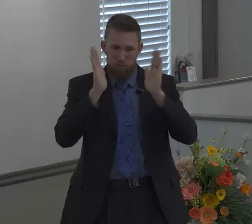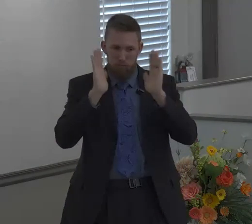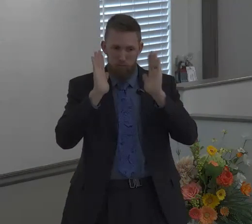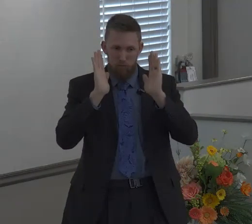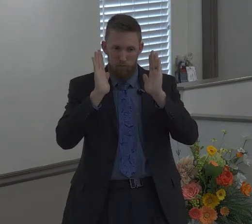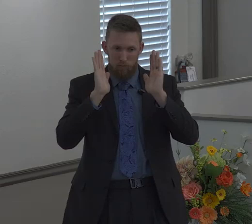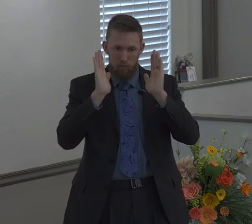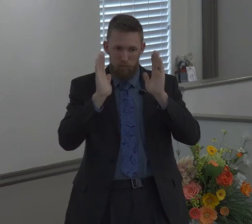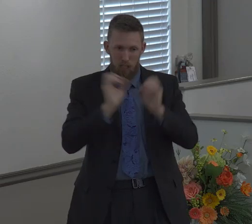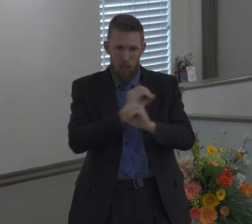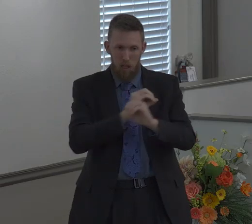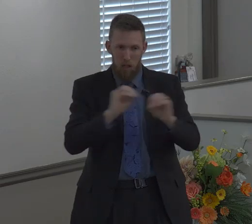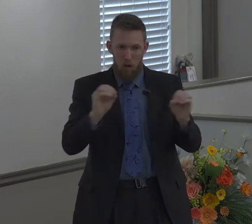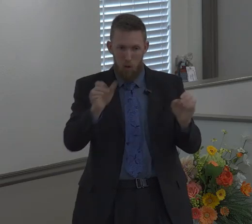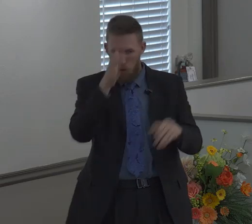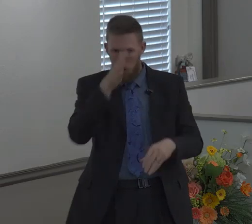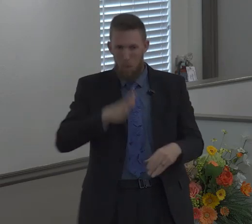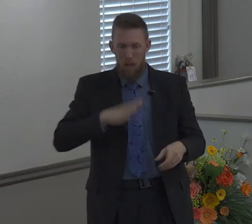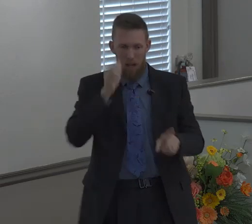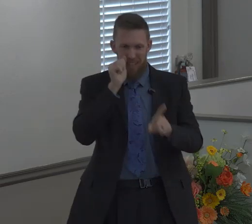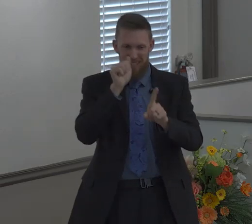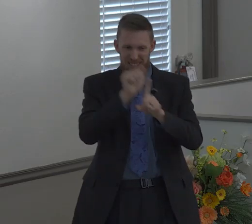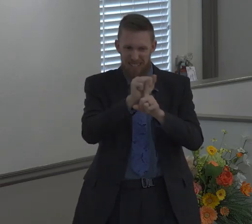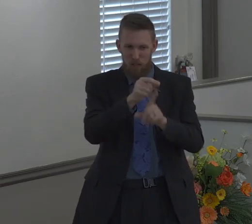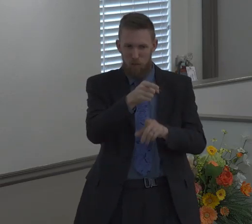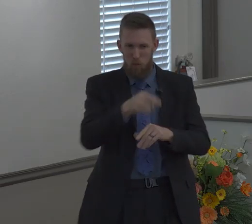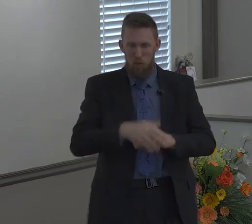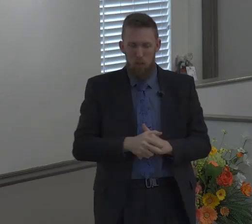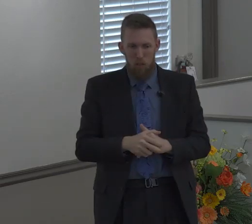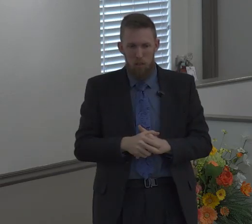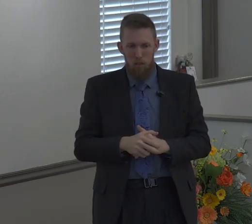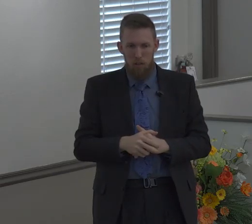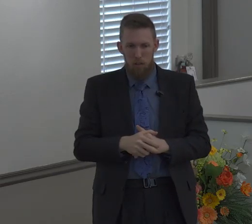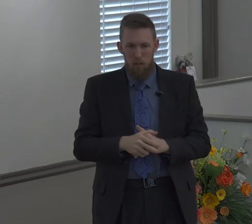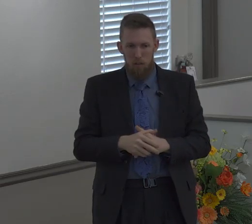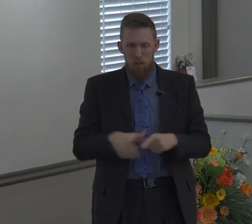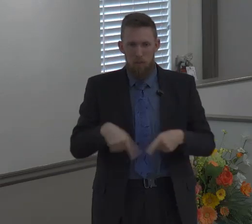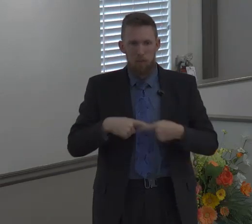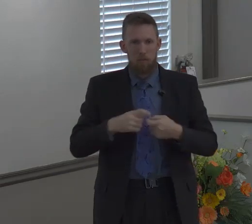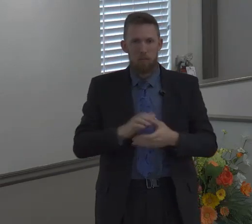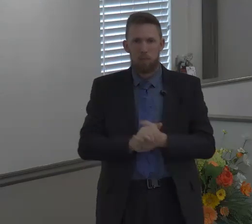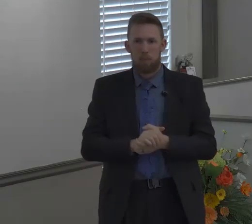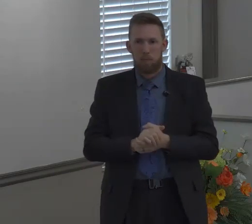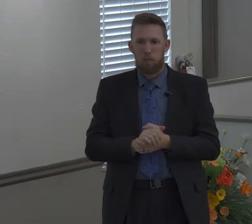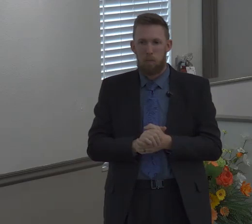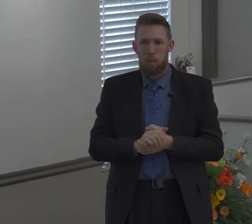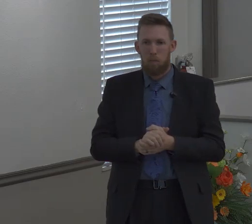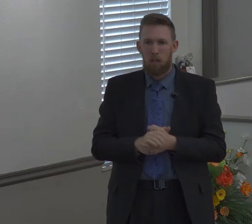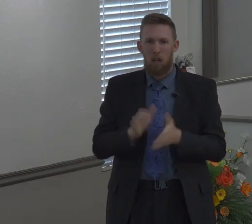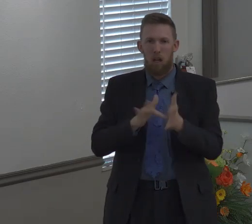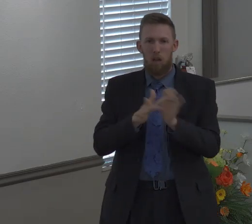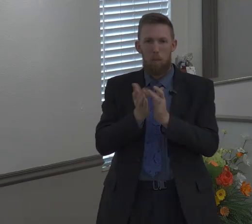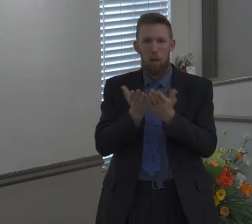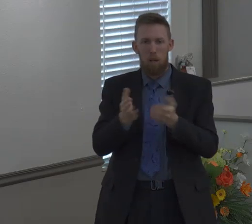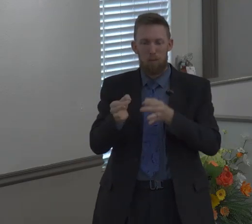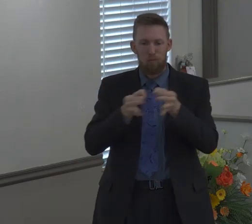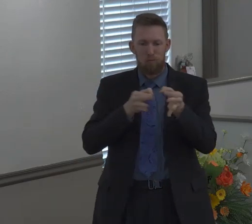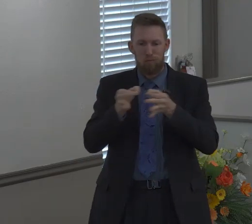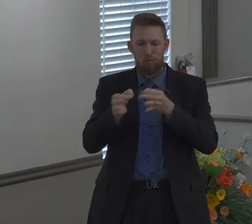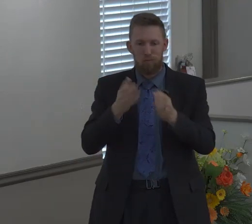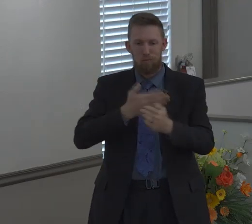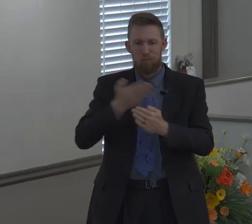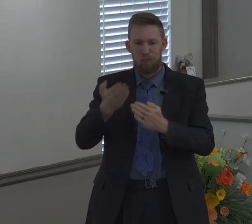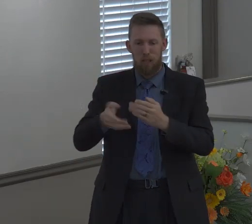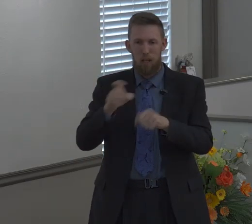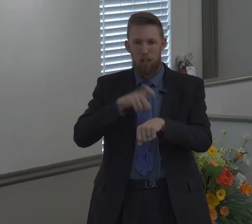them, Take heed that no man deceive you." The Bible tells us that in the end